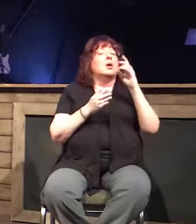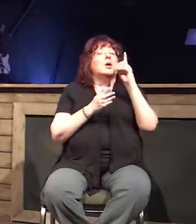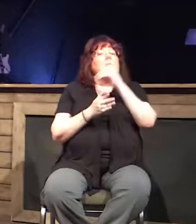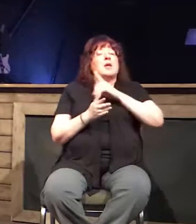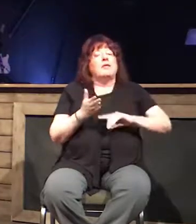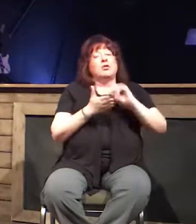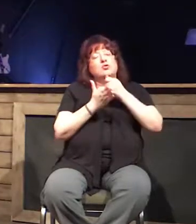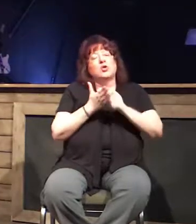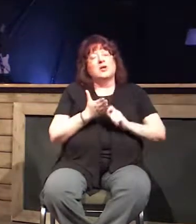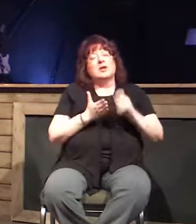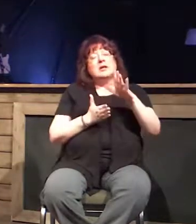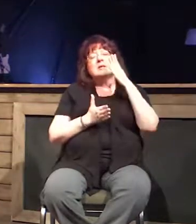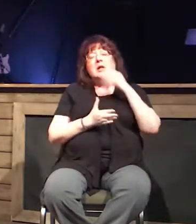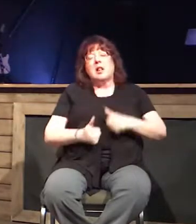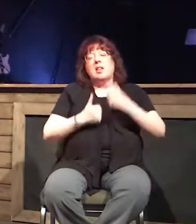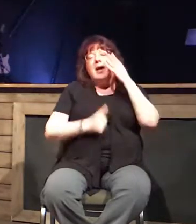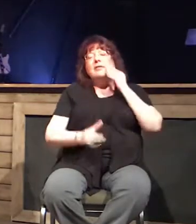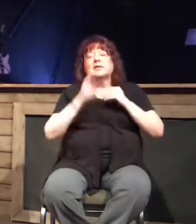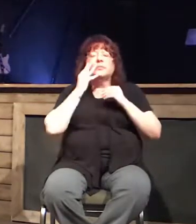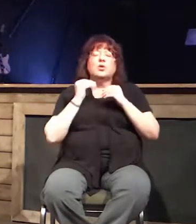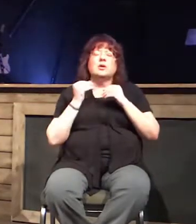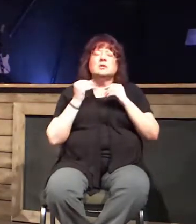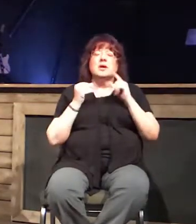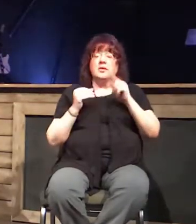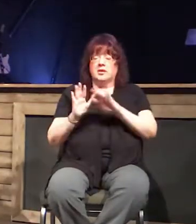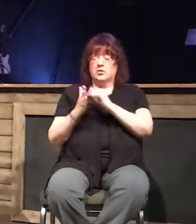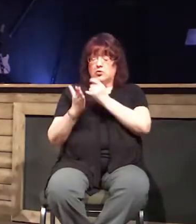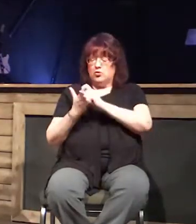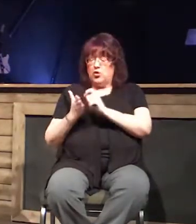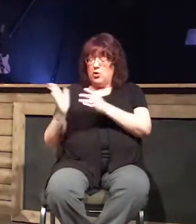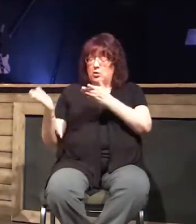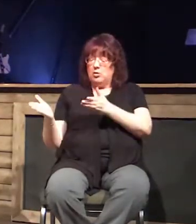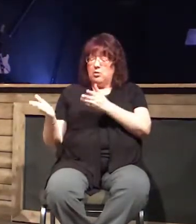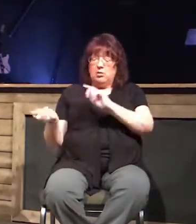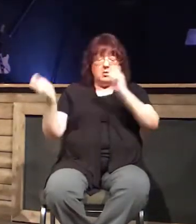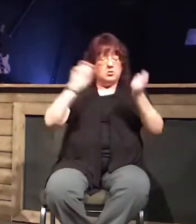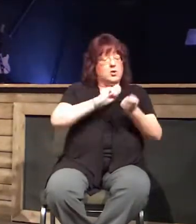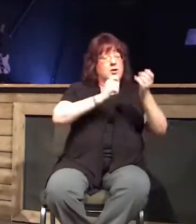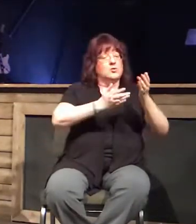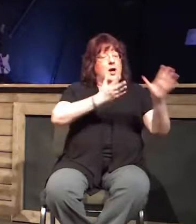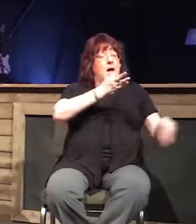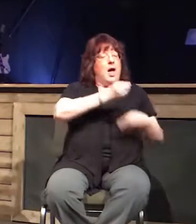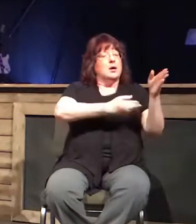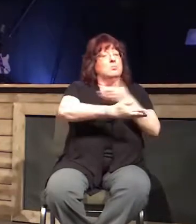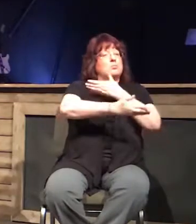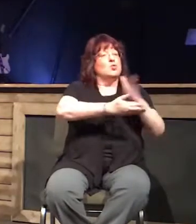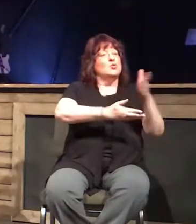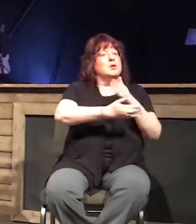journaling about his life experiences. And then David took his journal and he put it to music. And the nation of Israel would